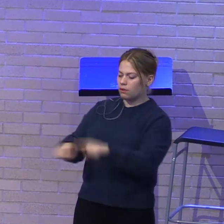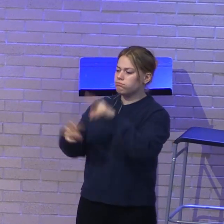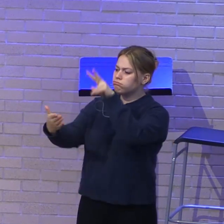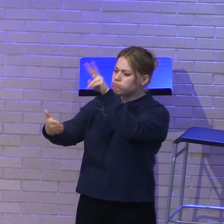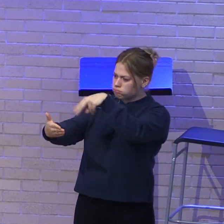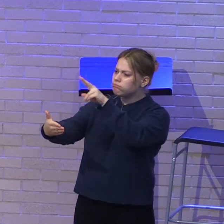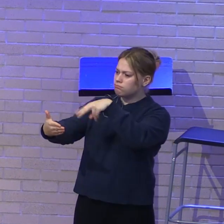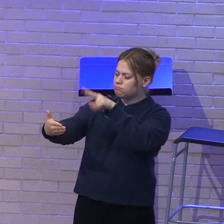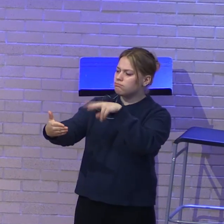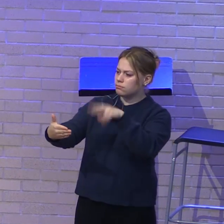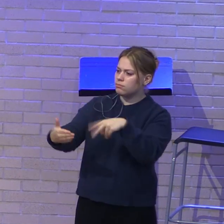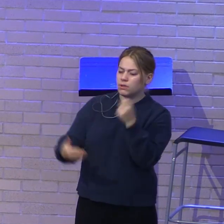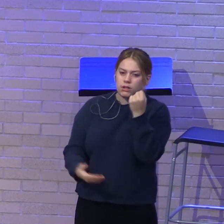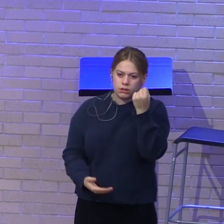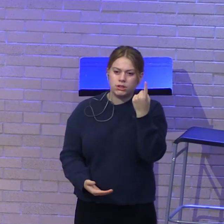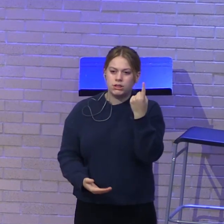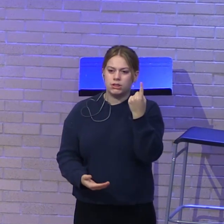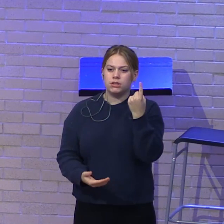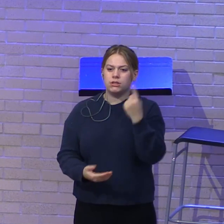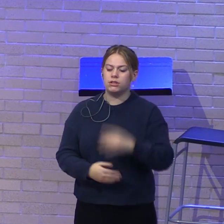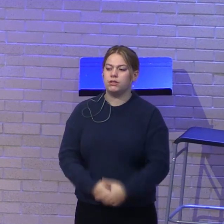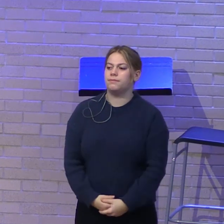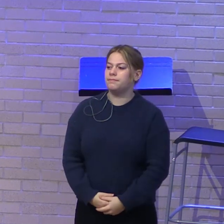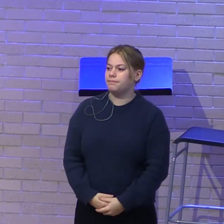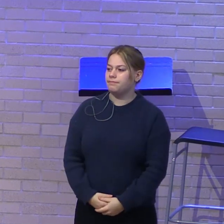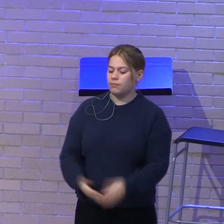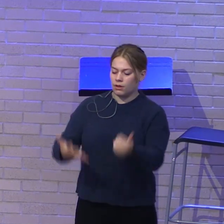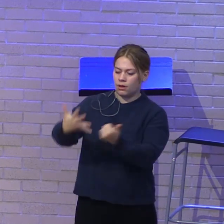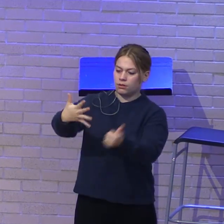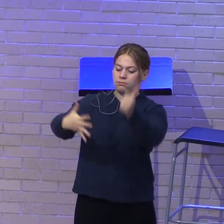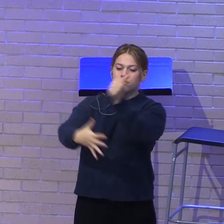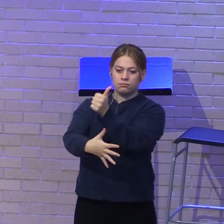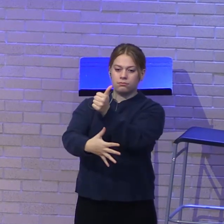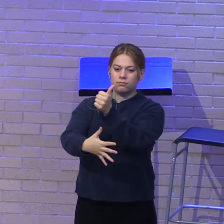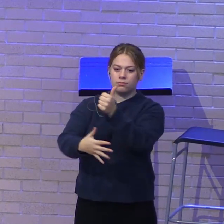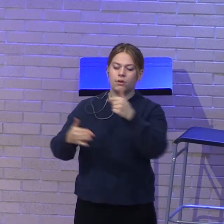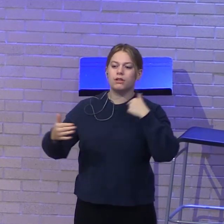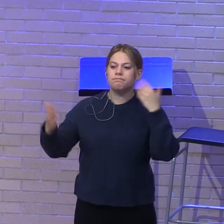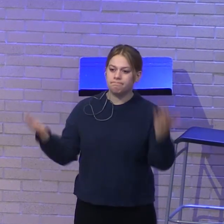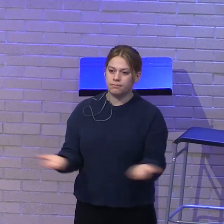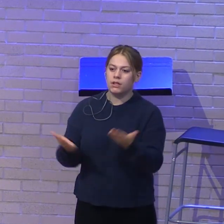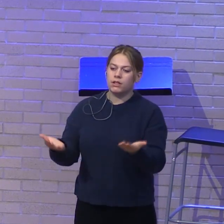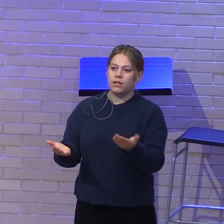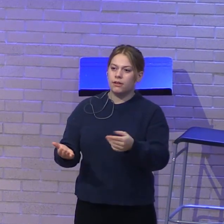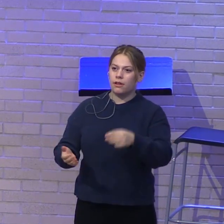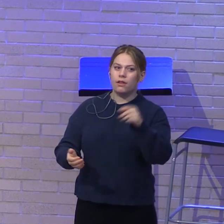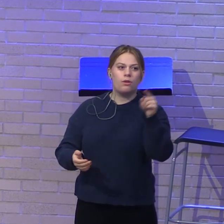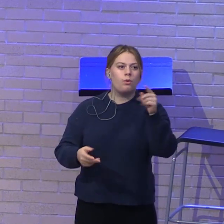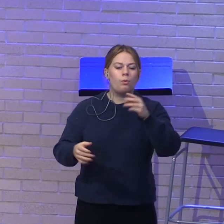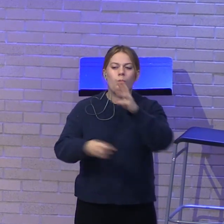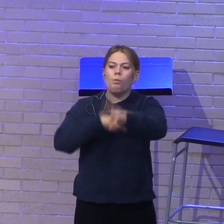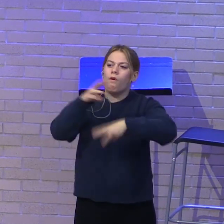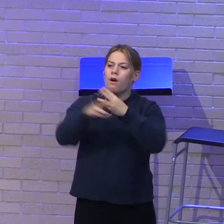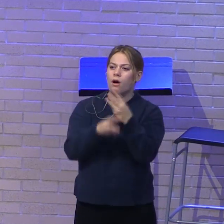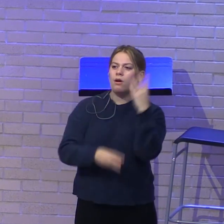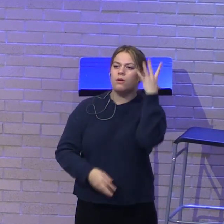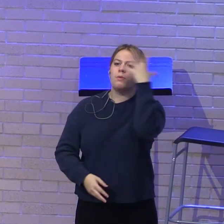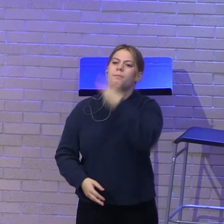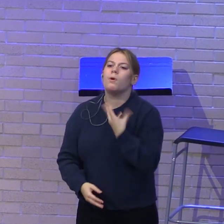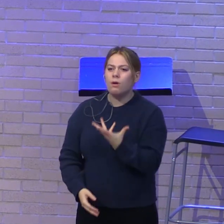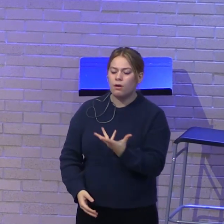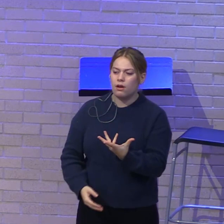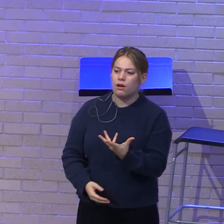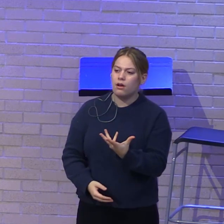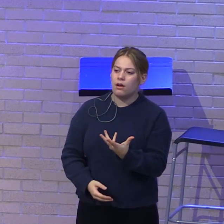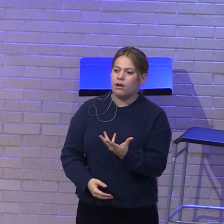more. But above all, I encourage you to just try to see the beauty in everything that the world has to offer,